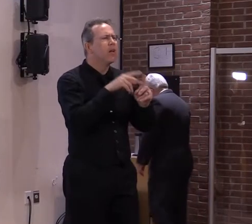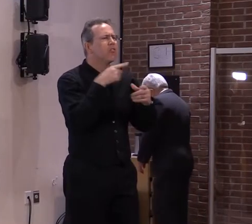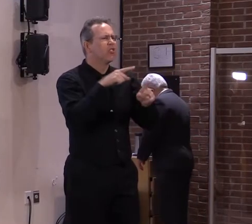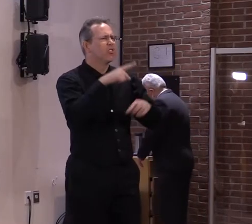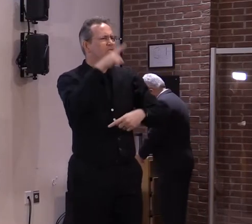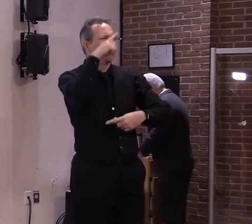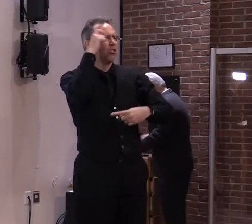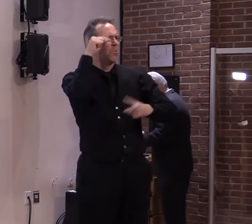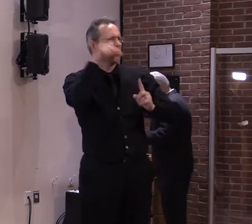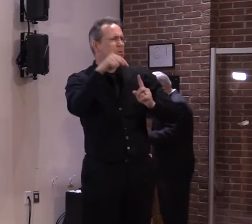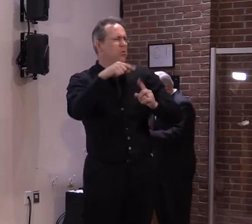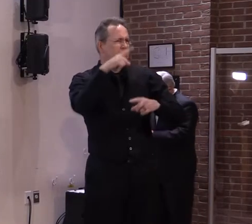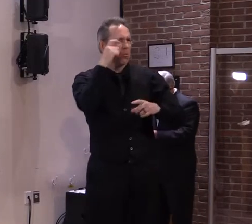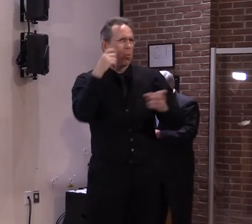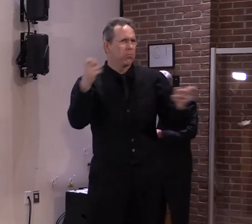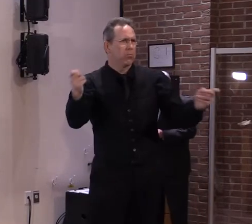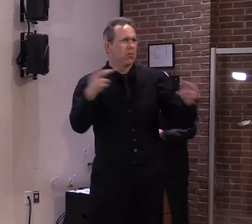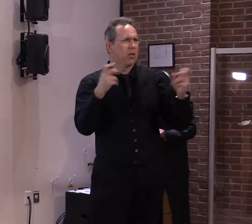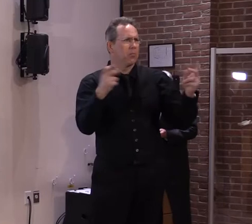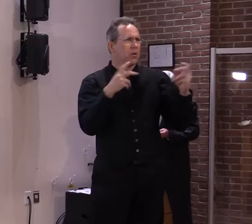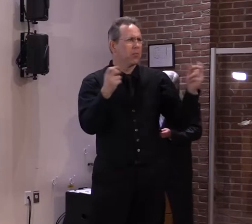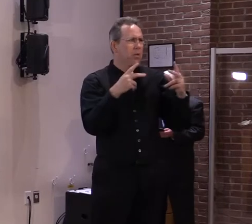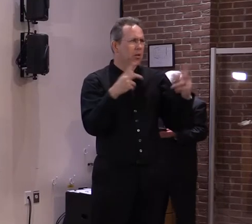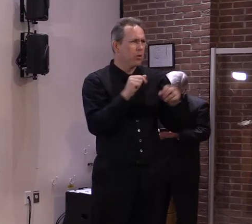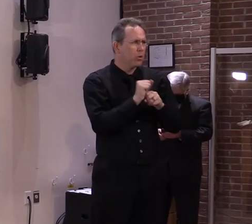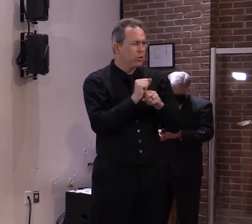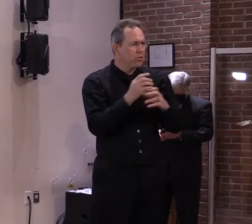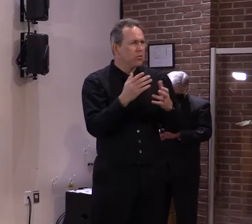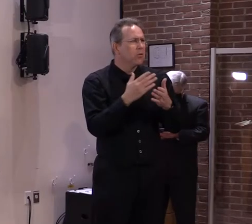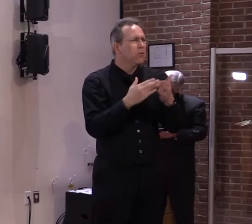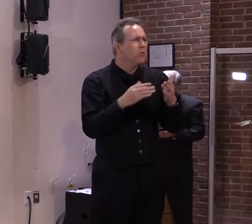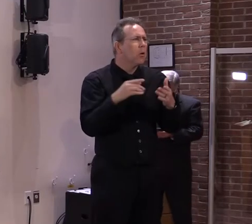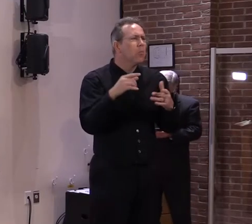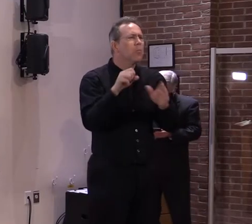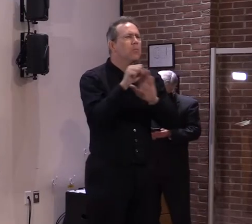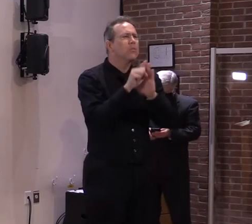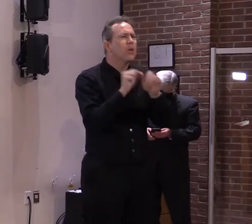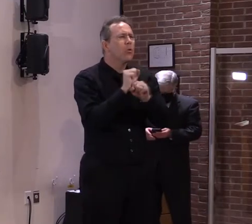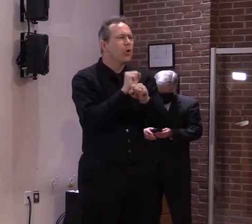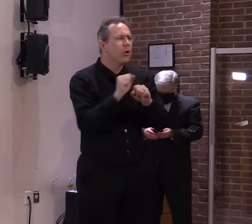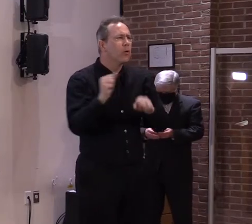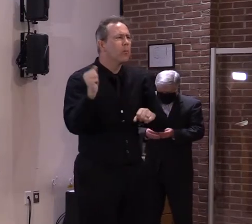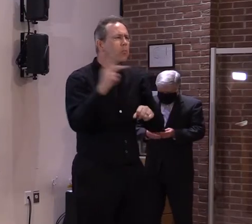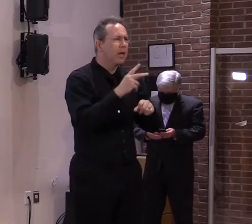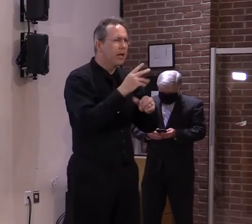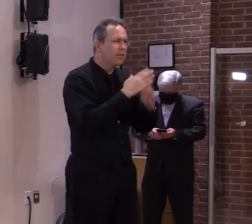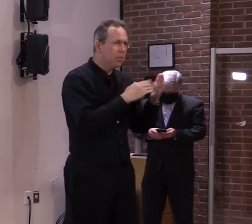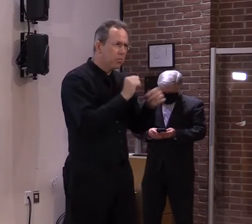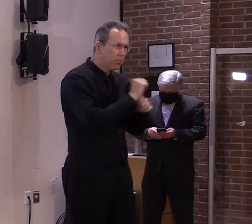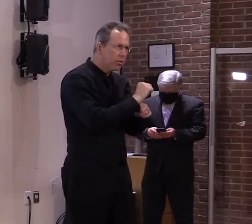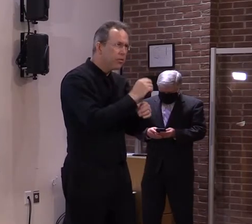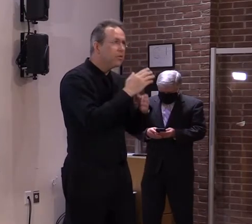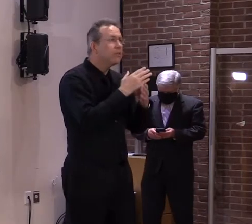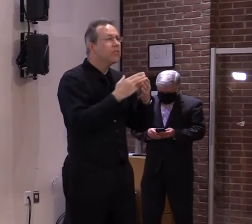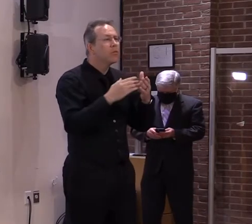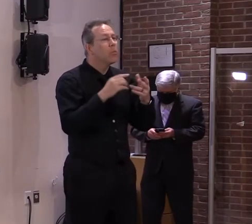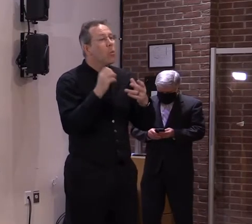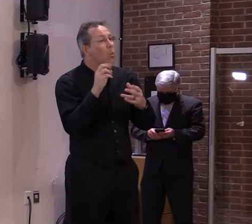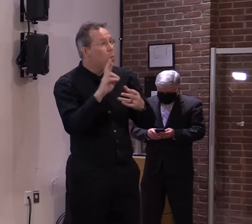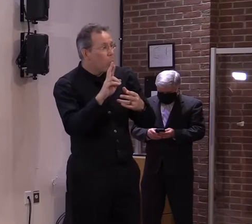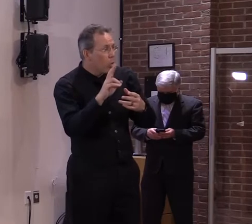get state employees either back into the office or for those who are able